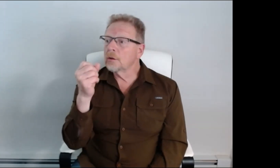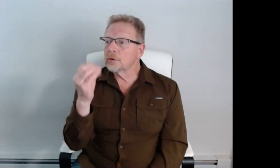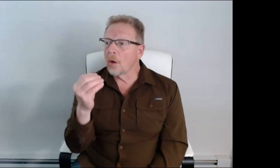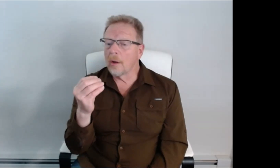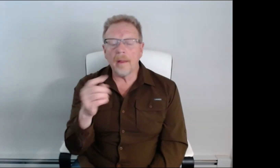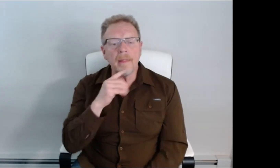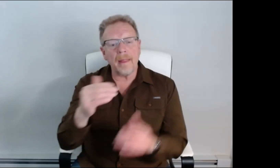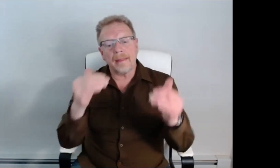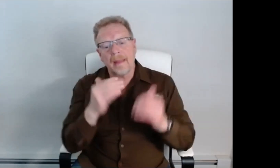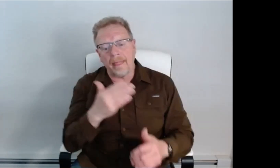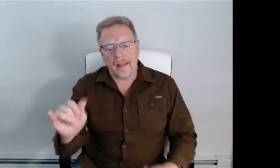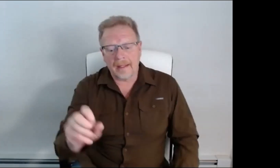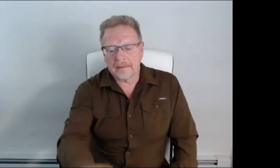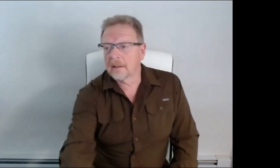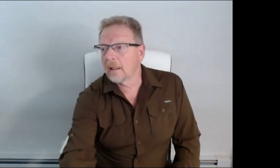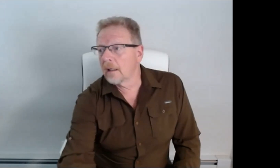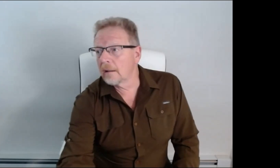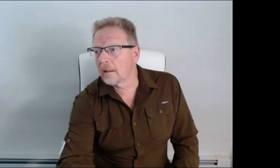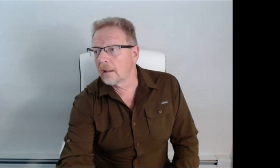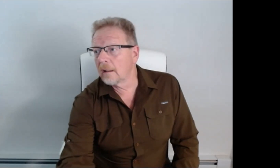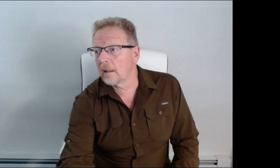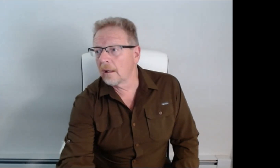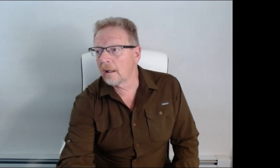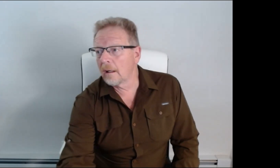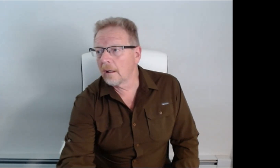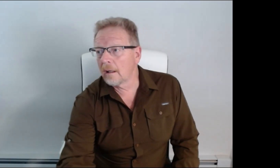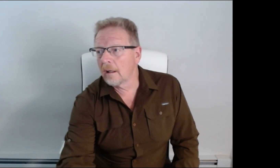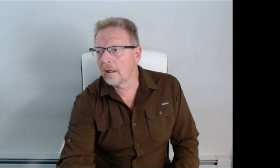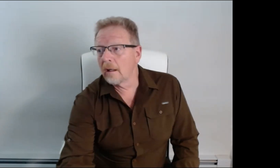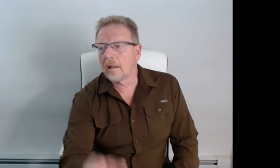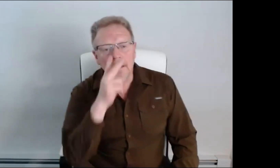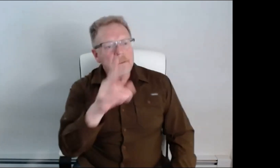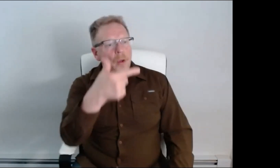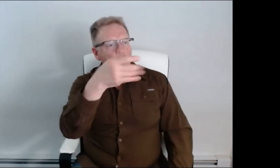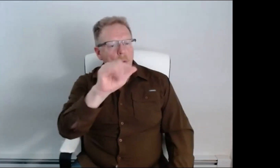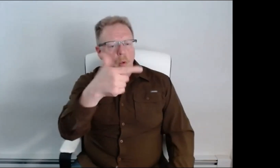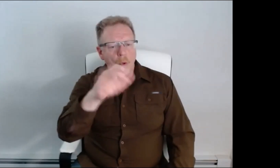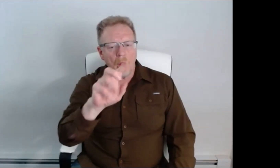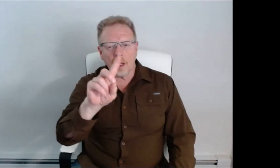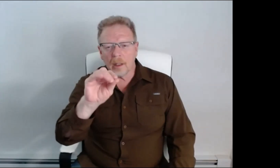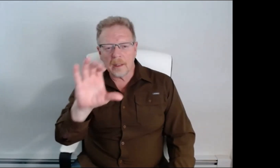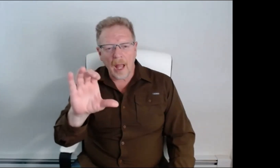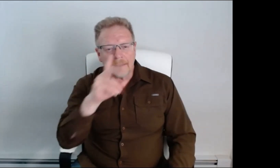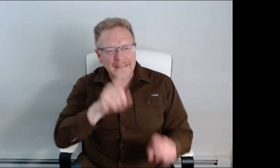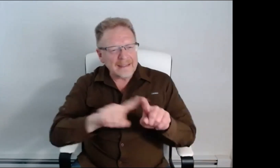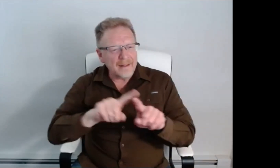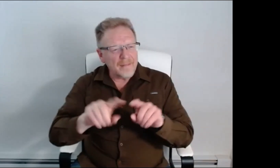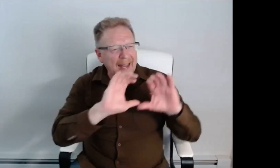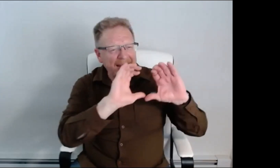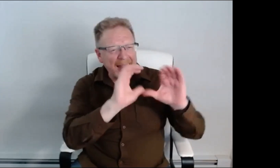next thing is the Google Doc. Did we see the categories? Did everybody get a chance to look at the Google Doc with